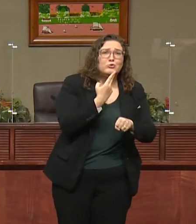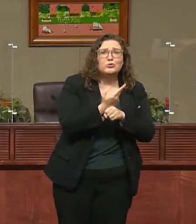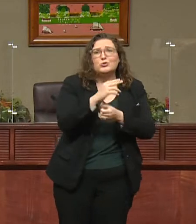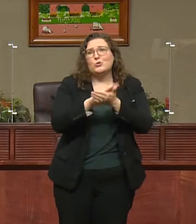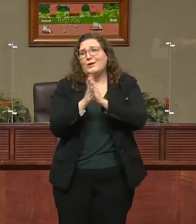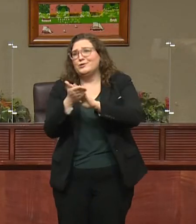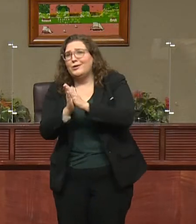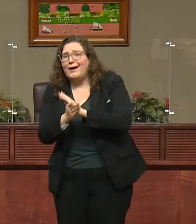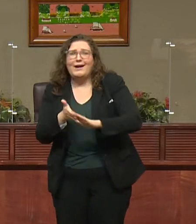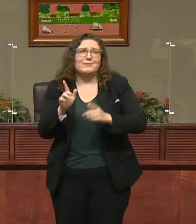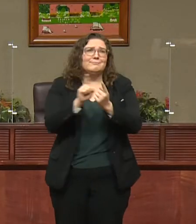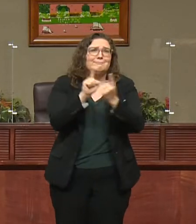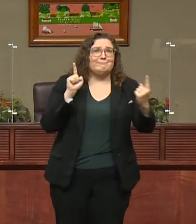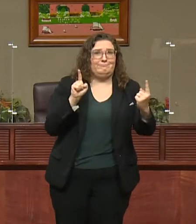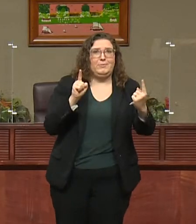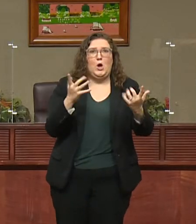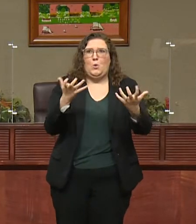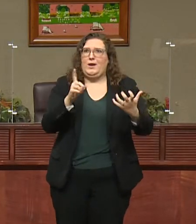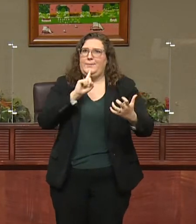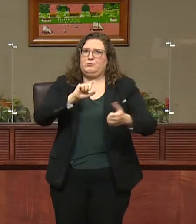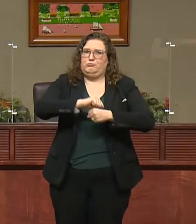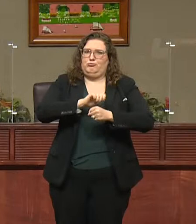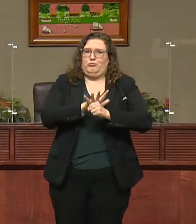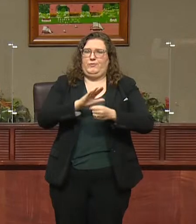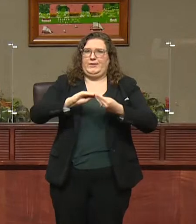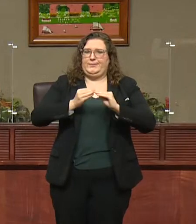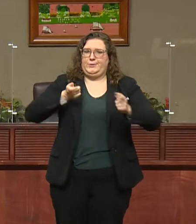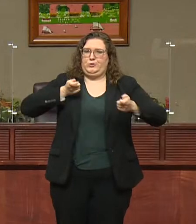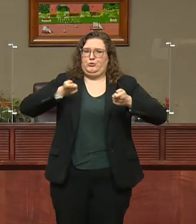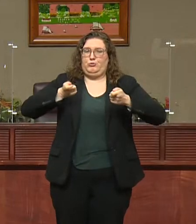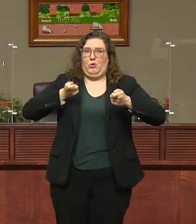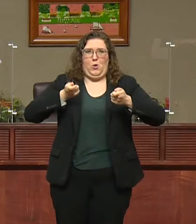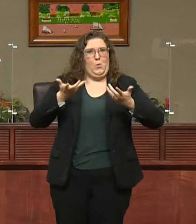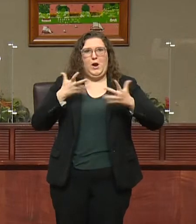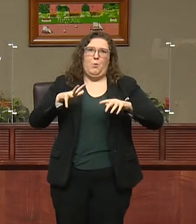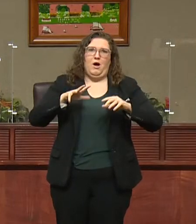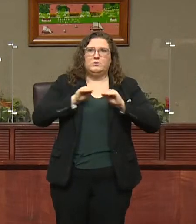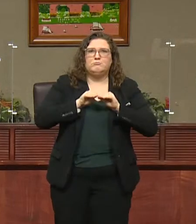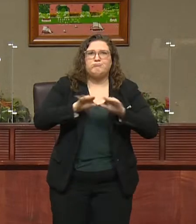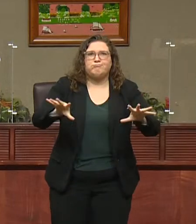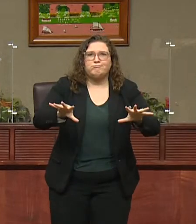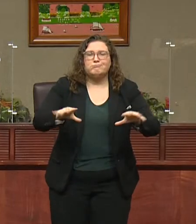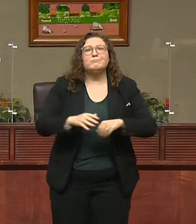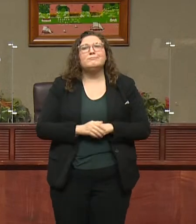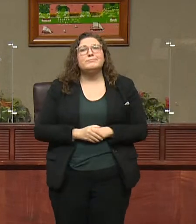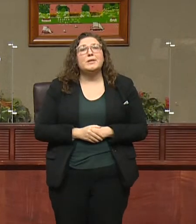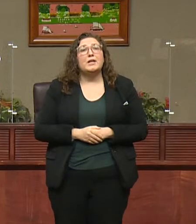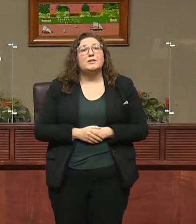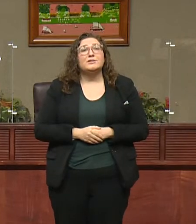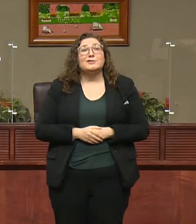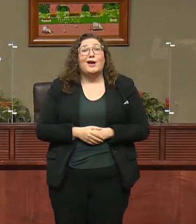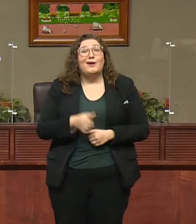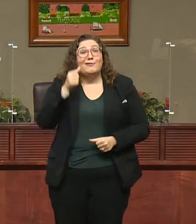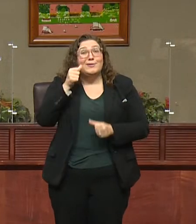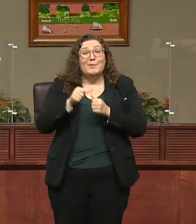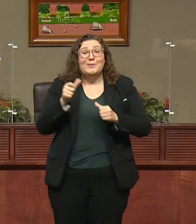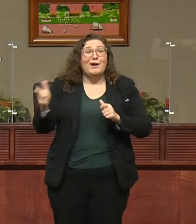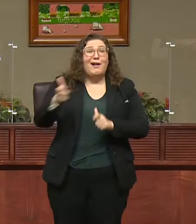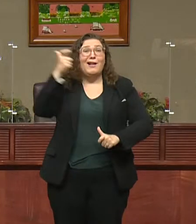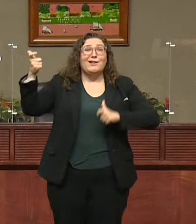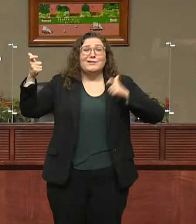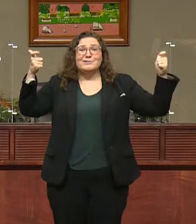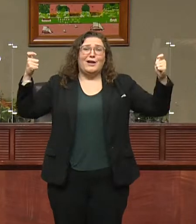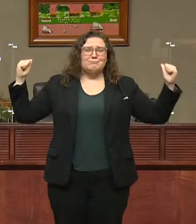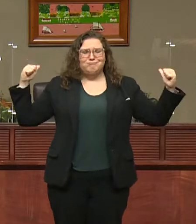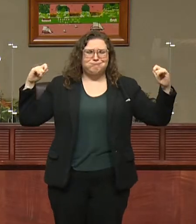pandemic before the variants spread. And so please, in this upcoming season, continue to avoid large gatherings where possible,